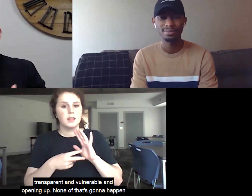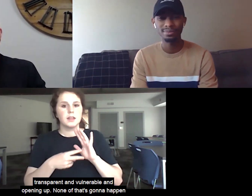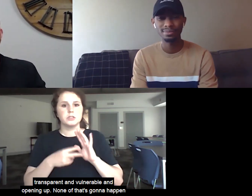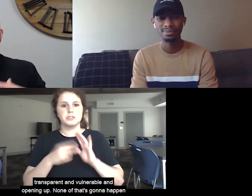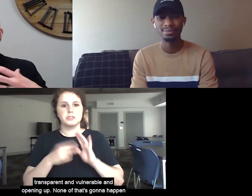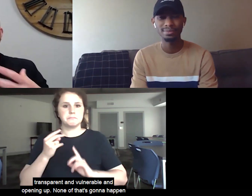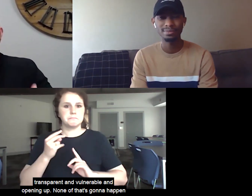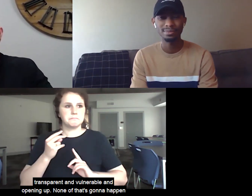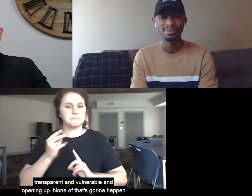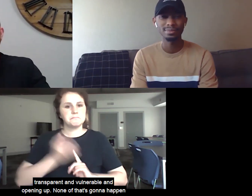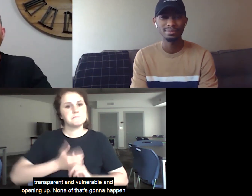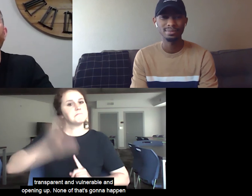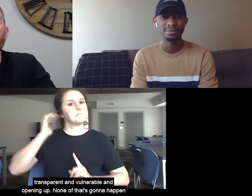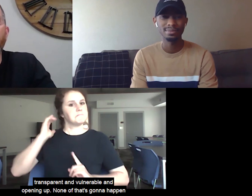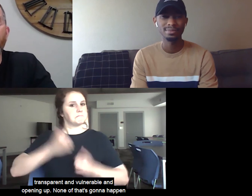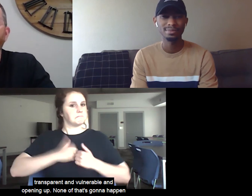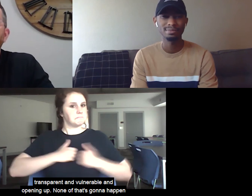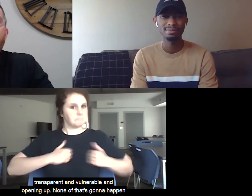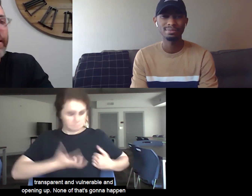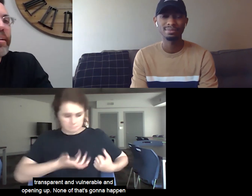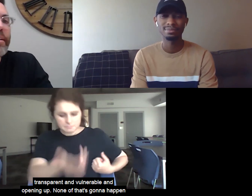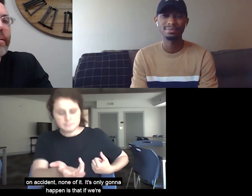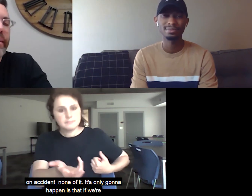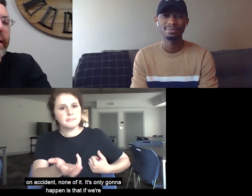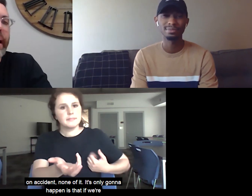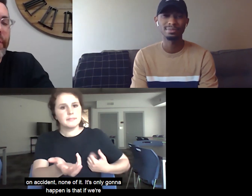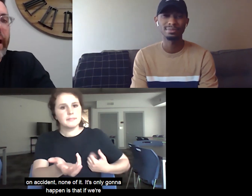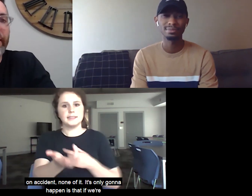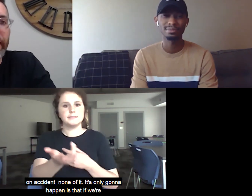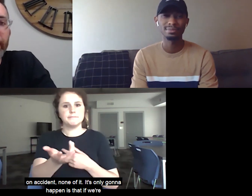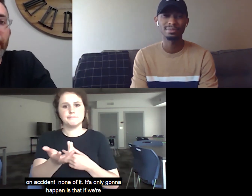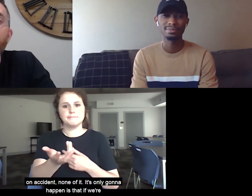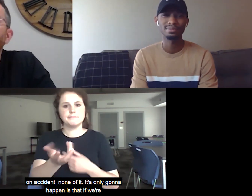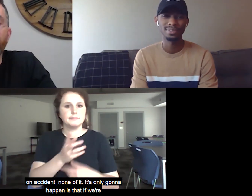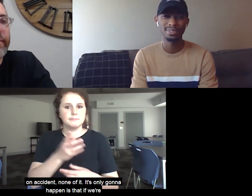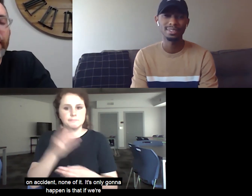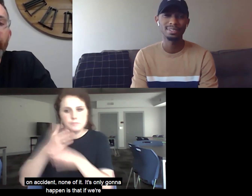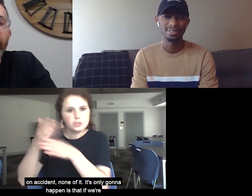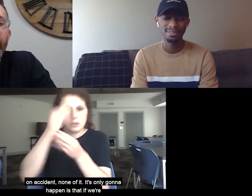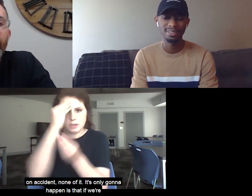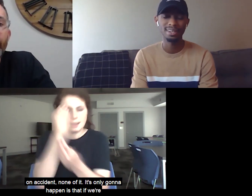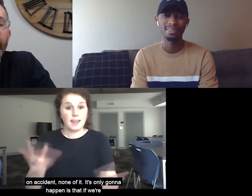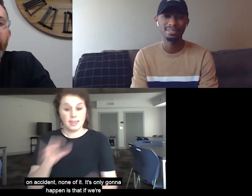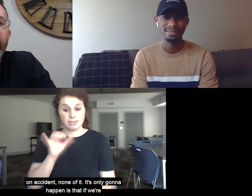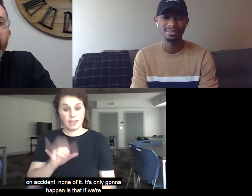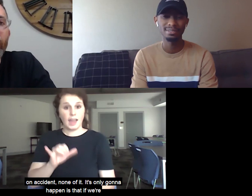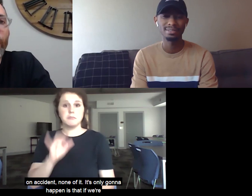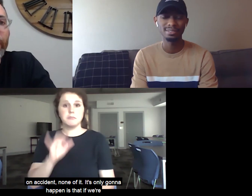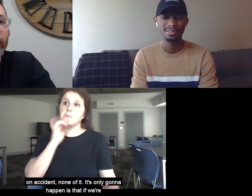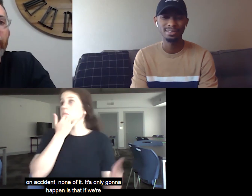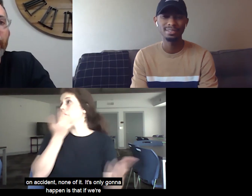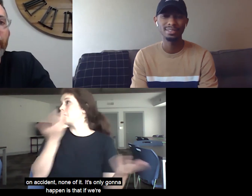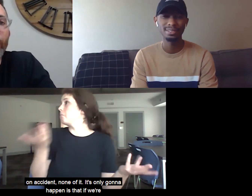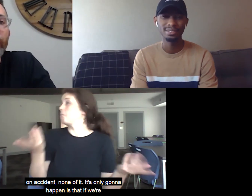and vulnerable and opening up. None of that's going to happen on accident. None of it. It's